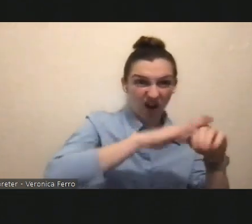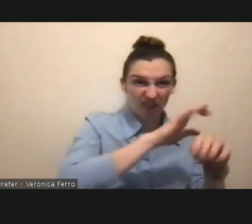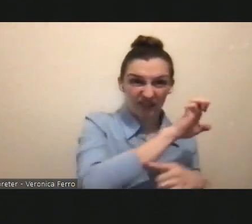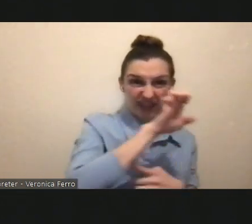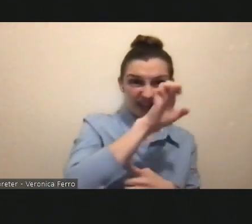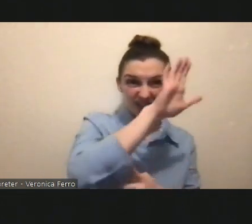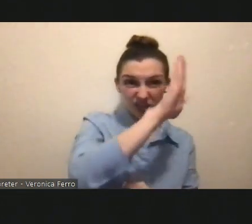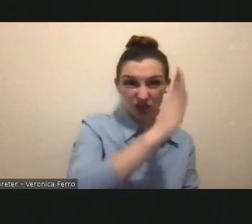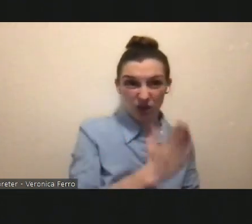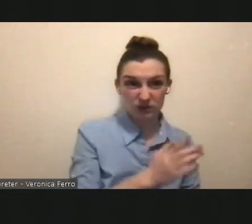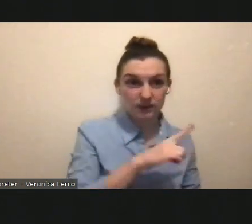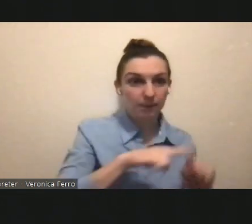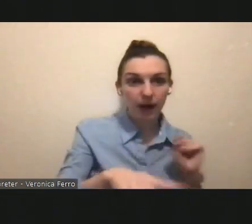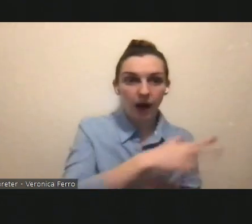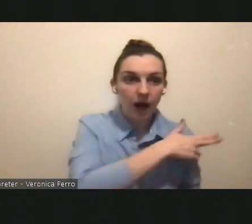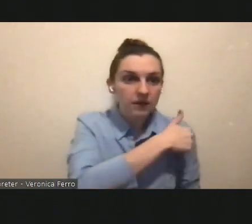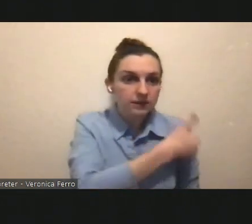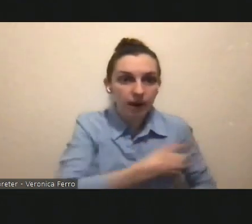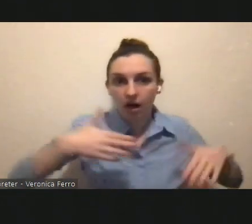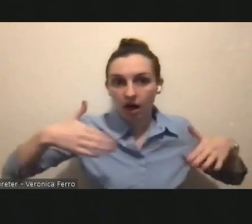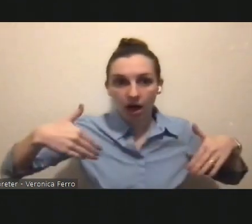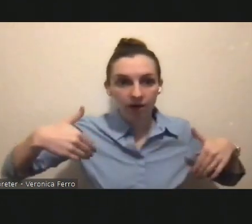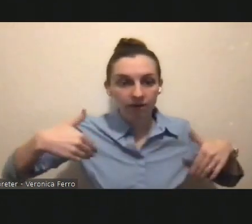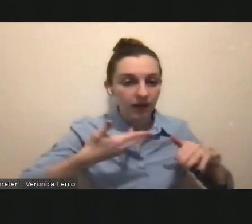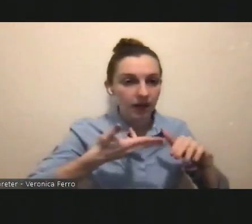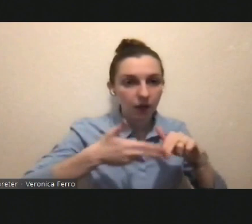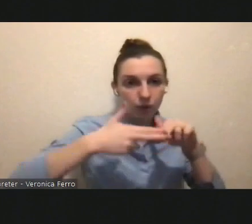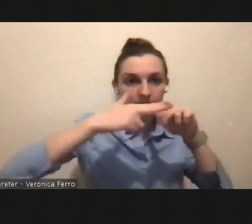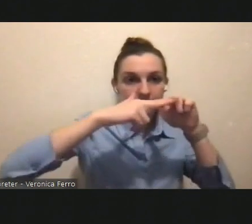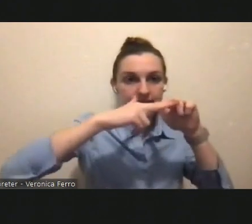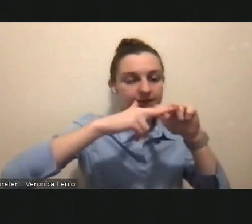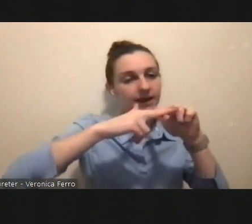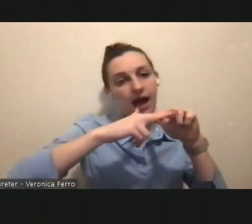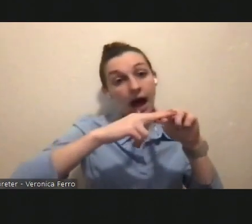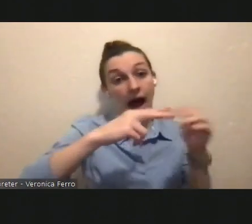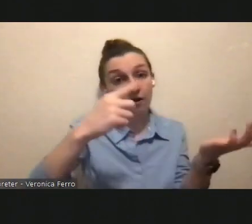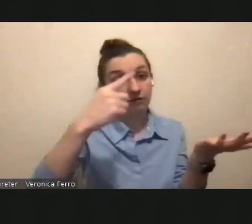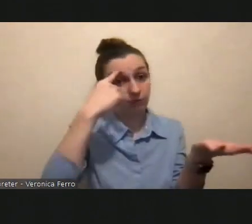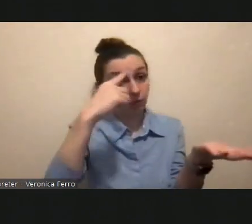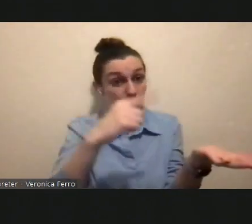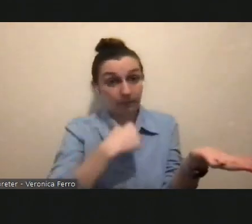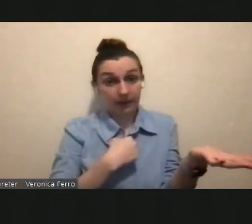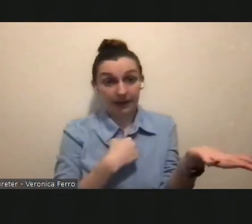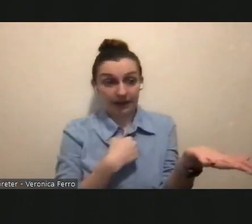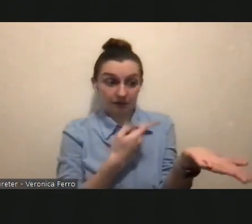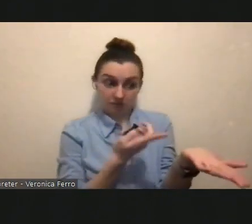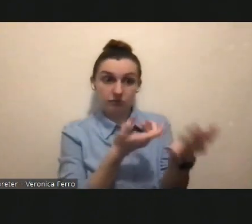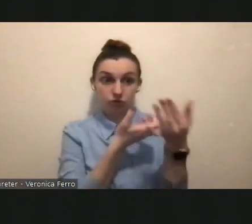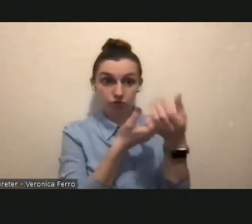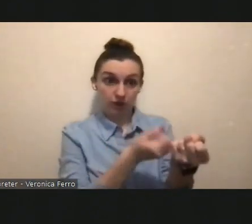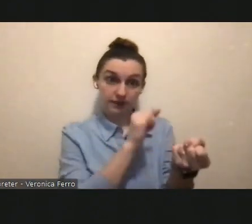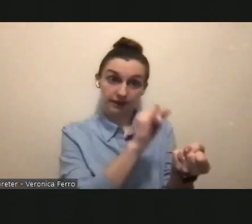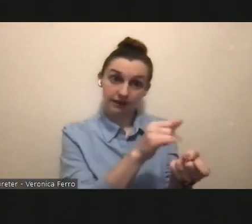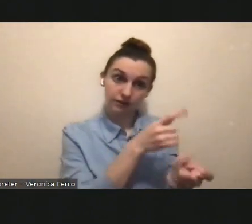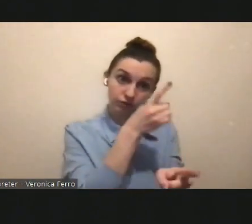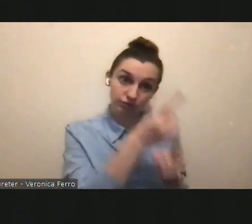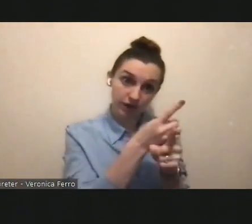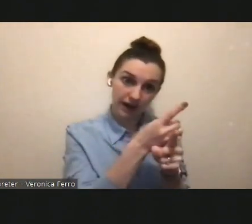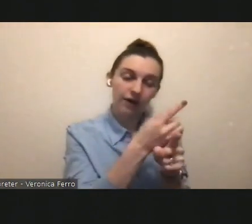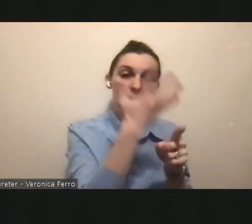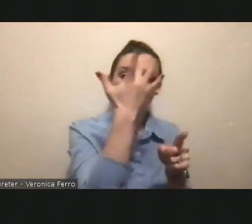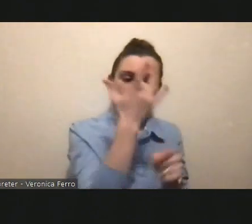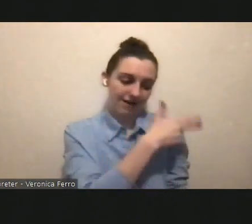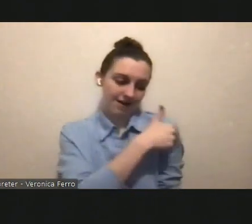seeing hospitalizations increasing there yet, makes perfect sense to me, in that we know that data is going to lag. It takes a while